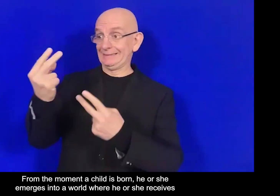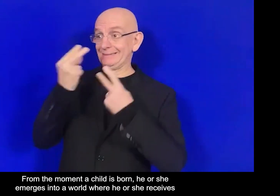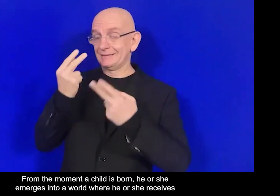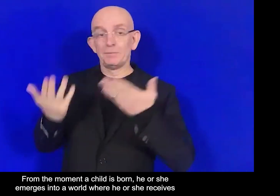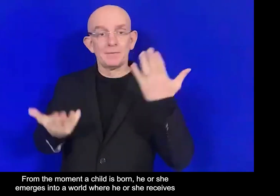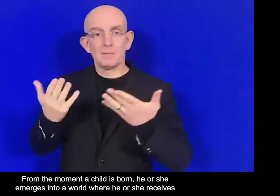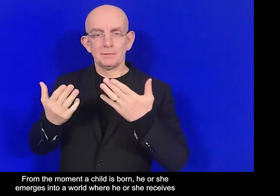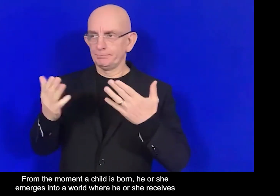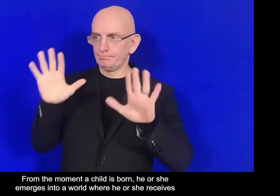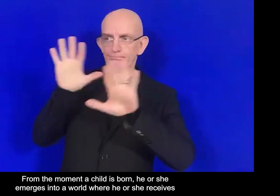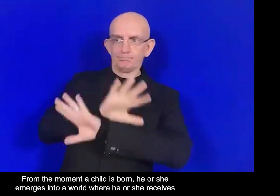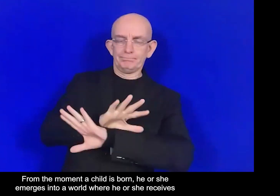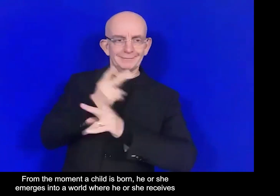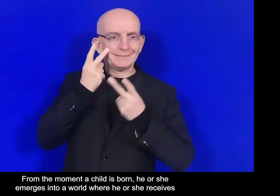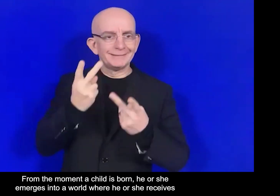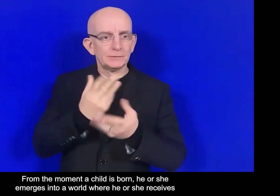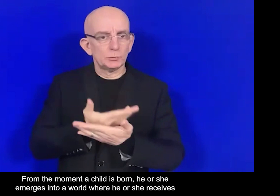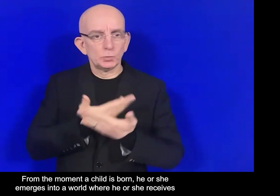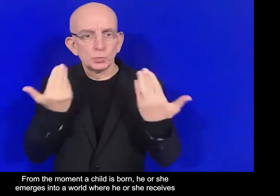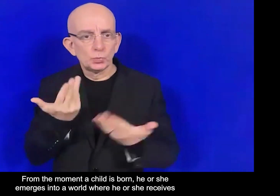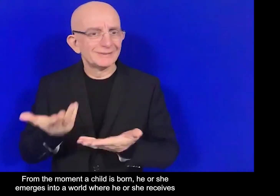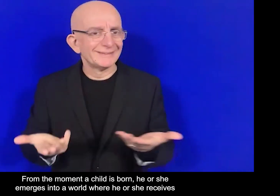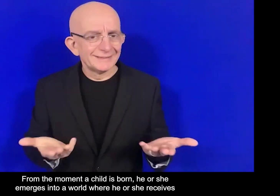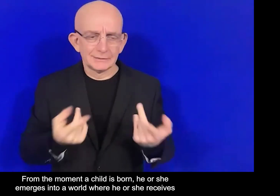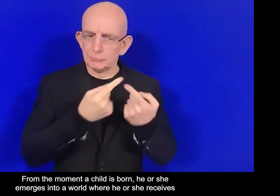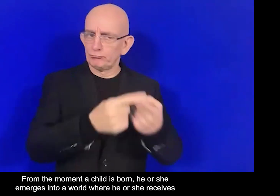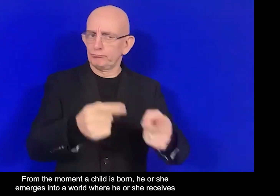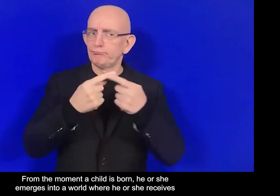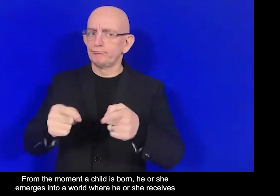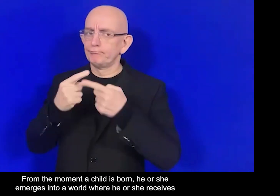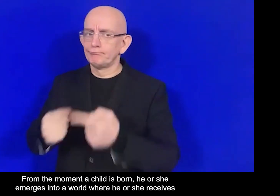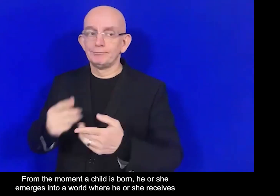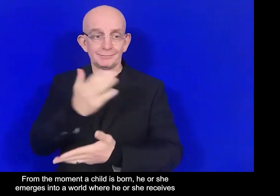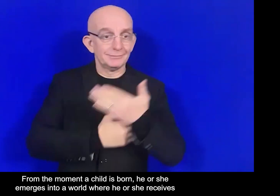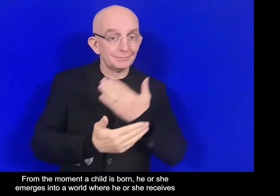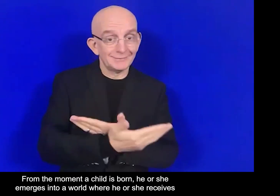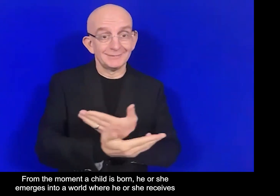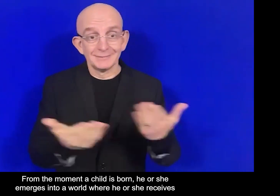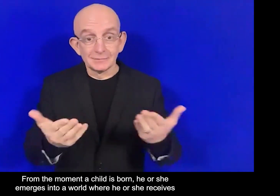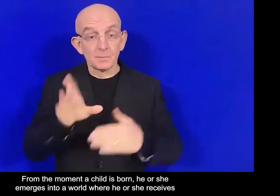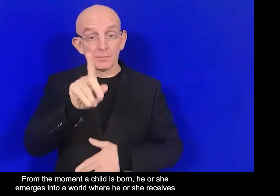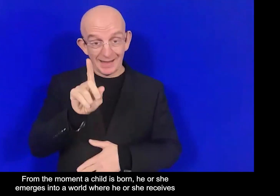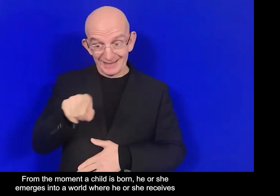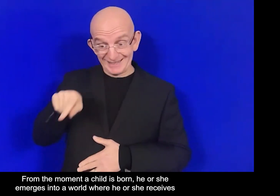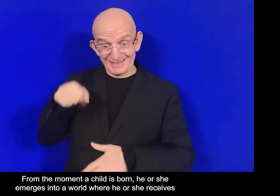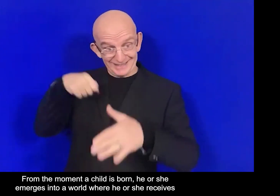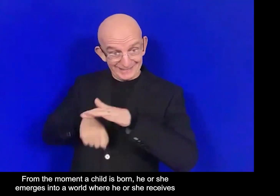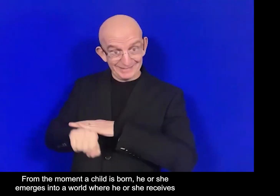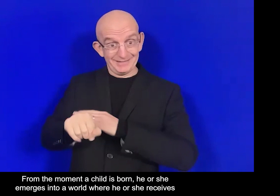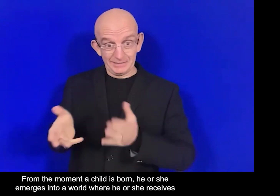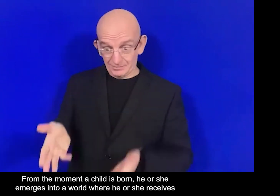From the moment a child is born, he or she emerges into a world where he or